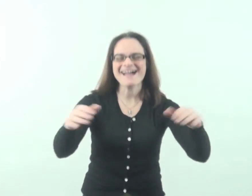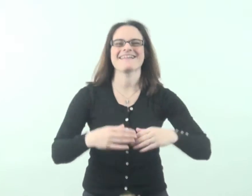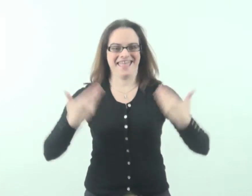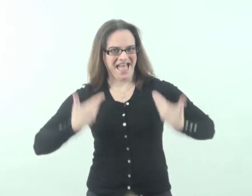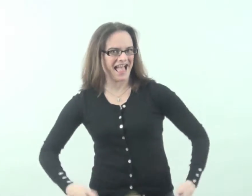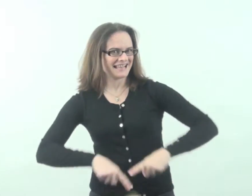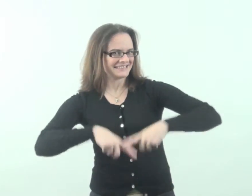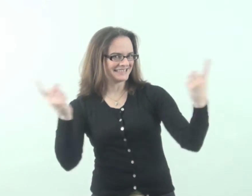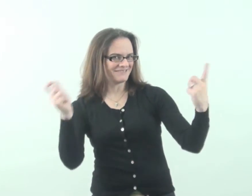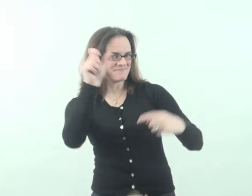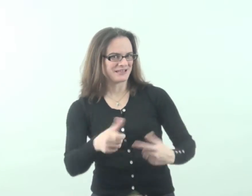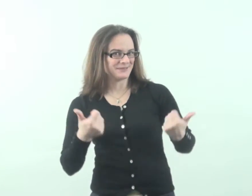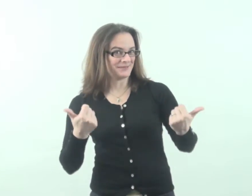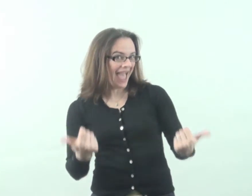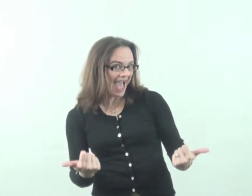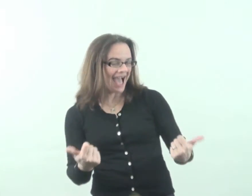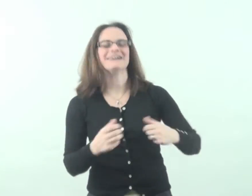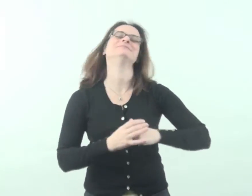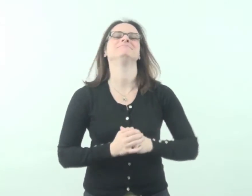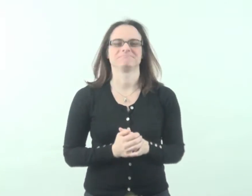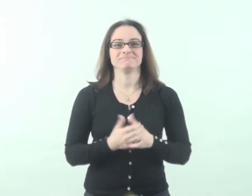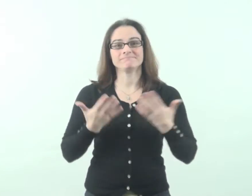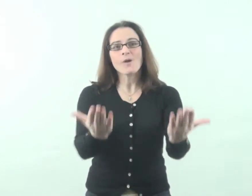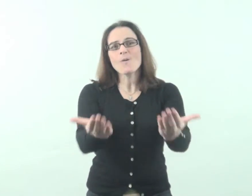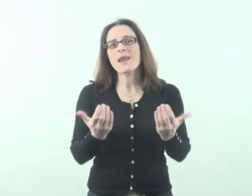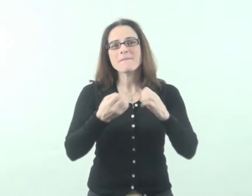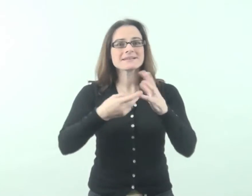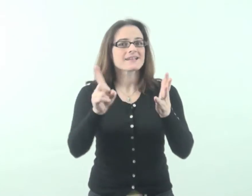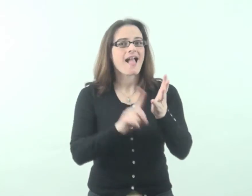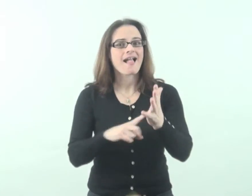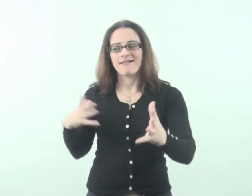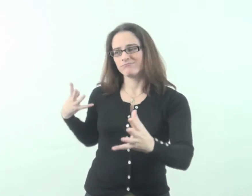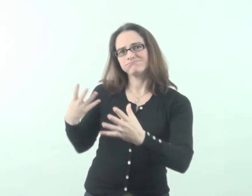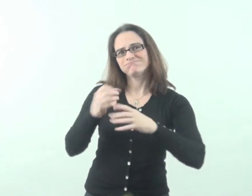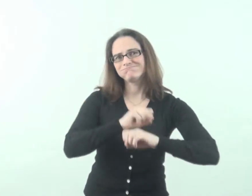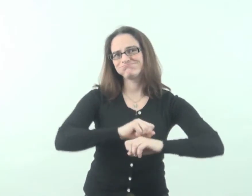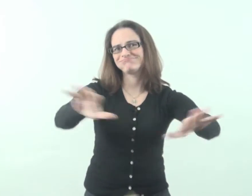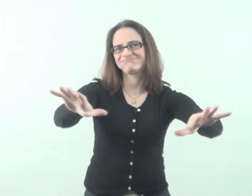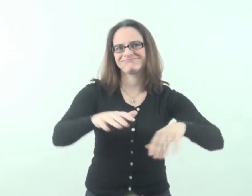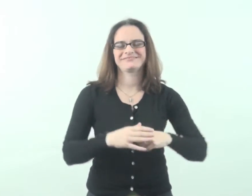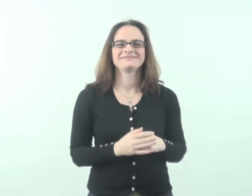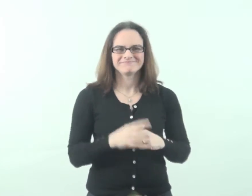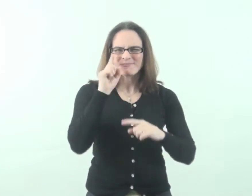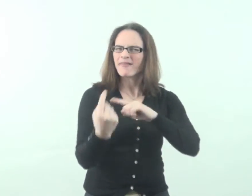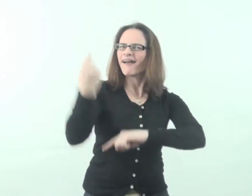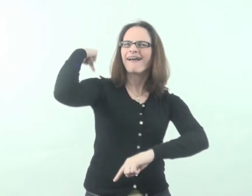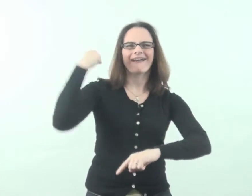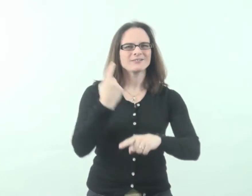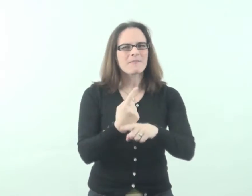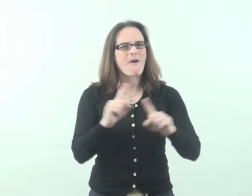Hello, it's a different person introducing today. Welcome to the BSL Newsround. Last time we were